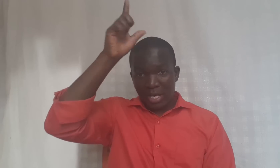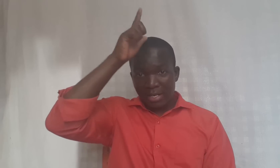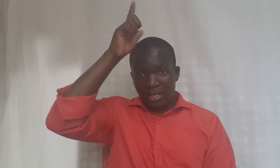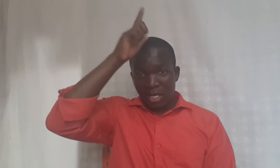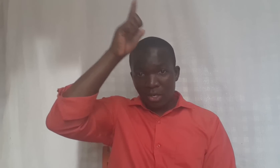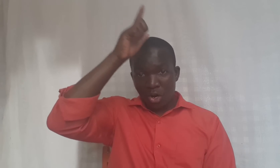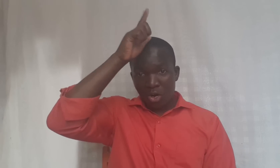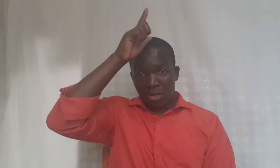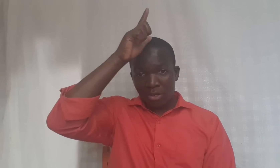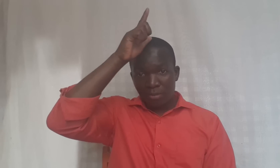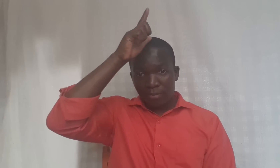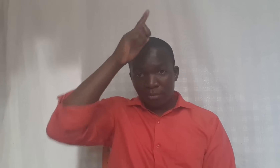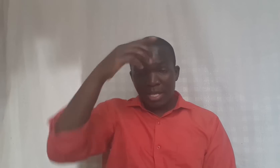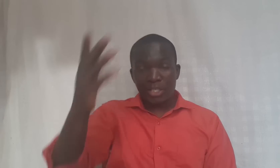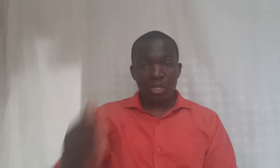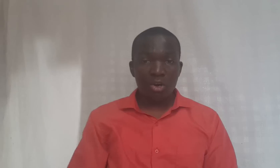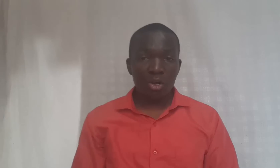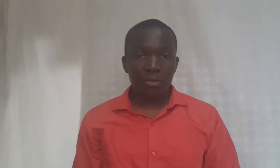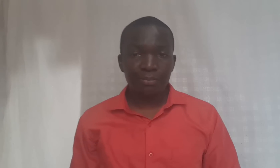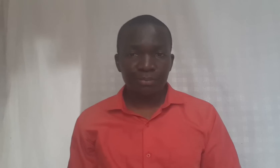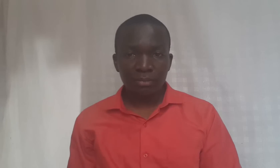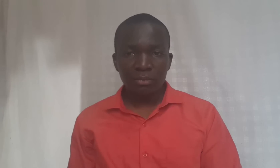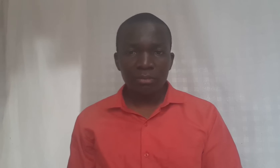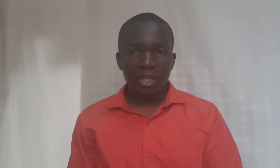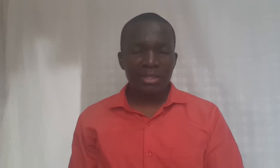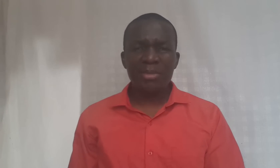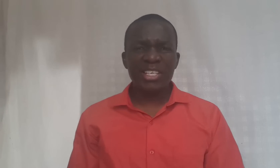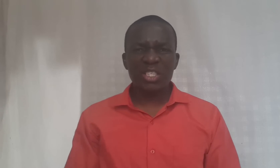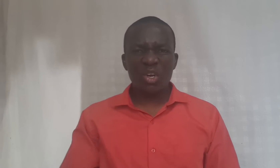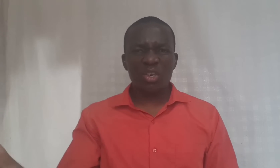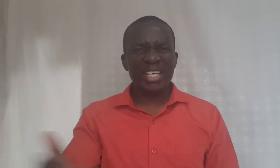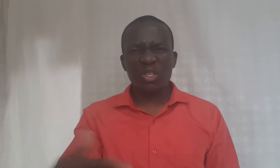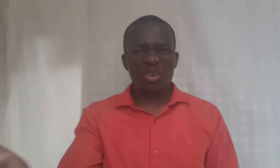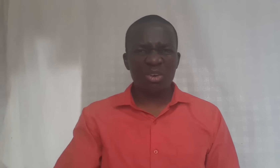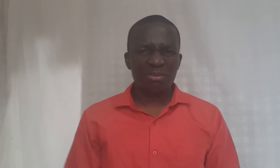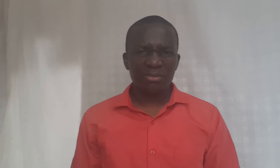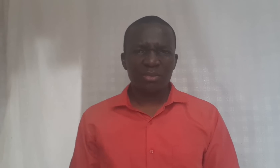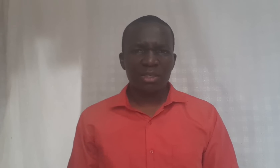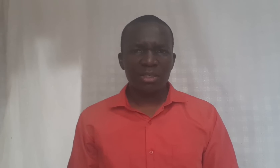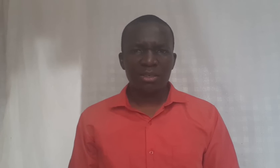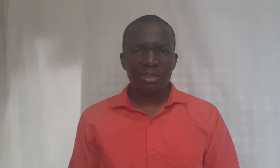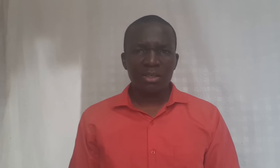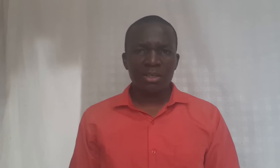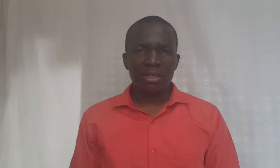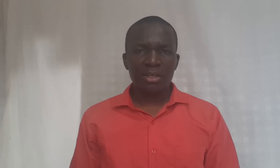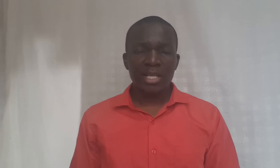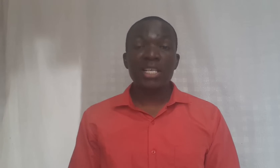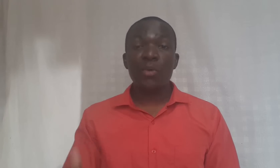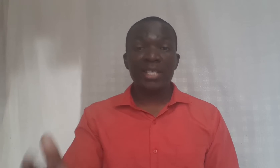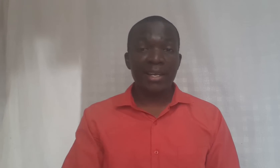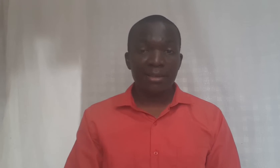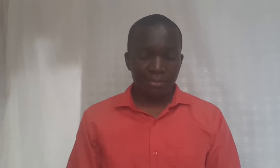L. Local, that's local. Something is local, that's local. That's how we sign.